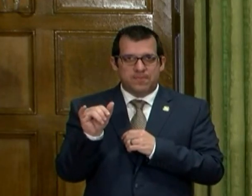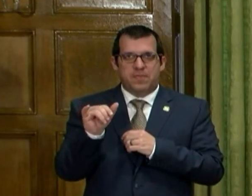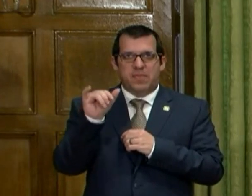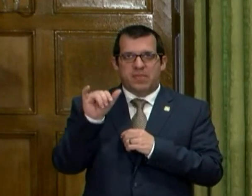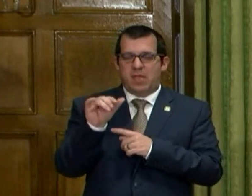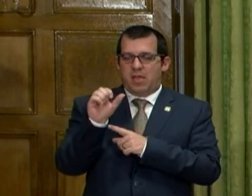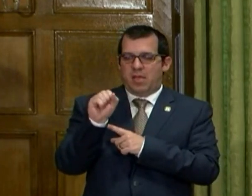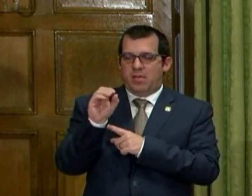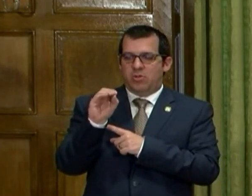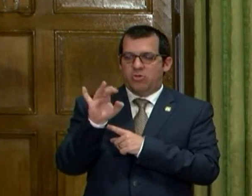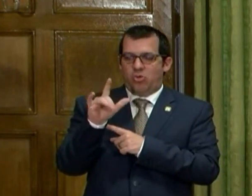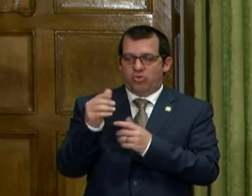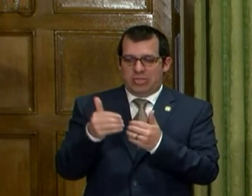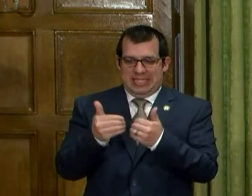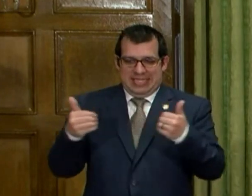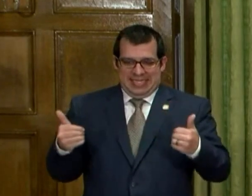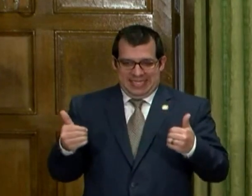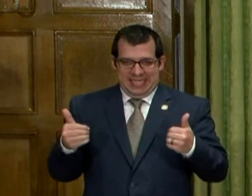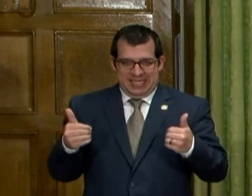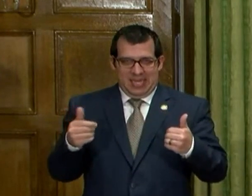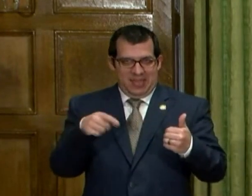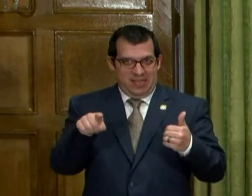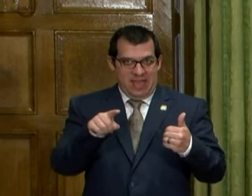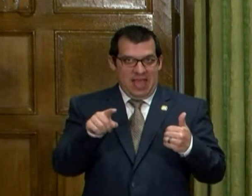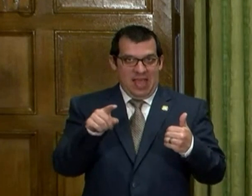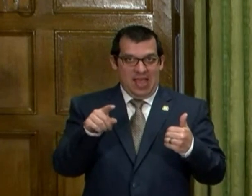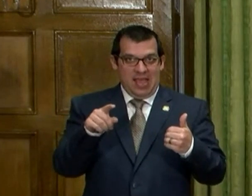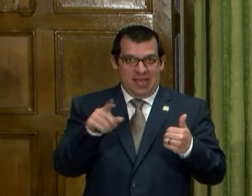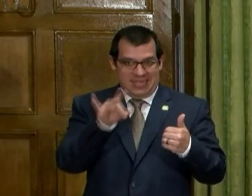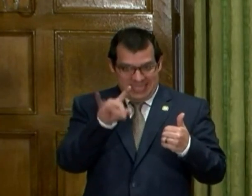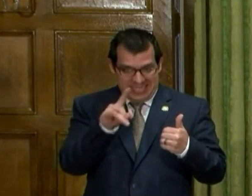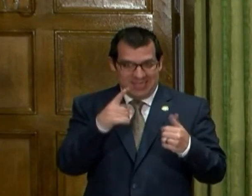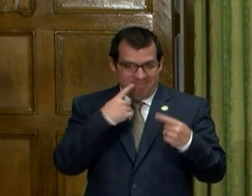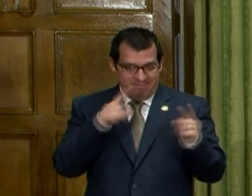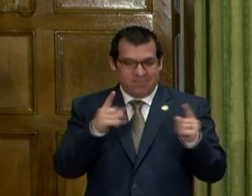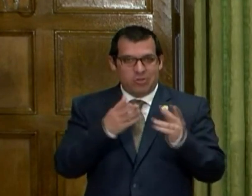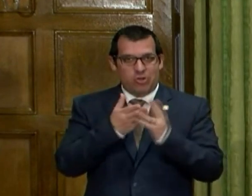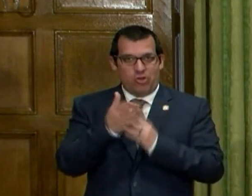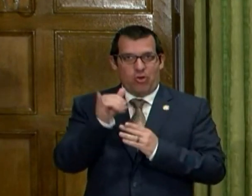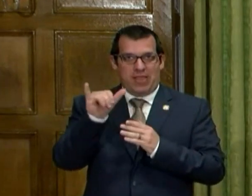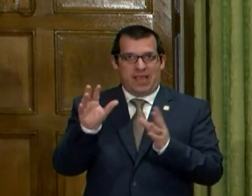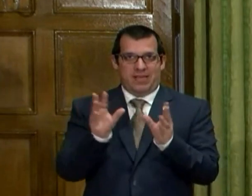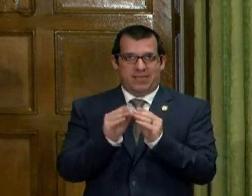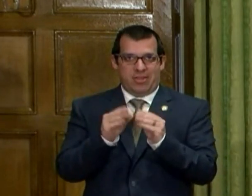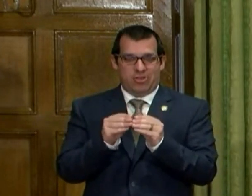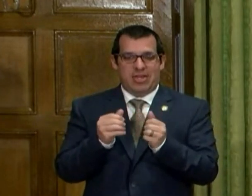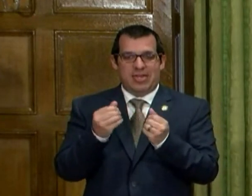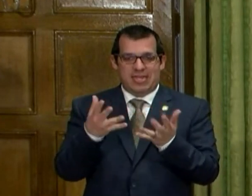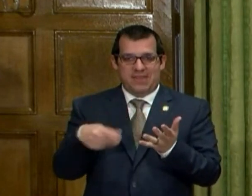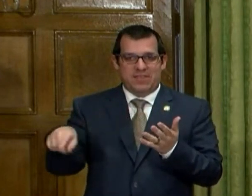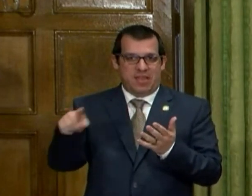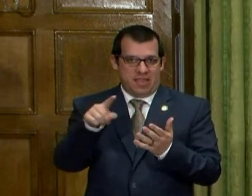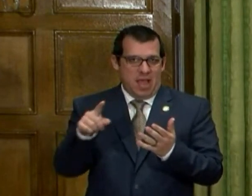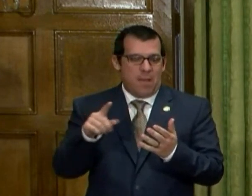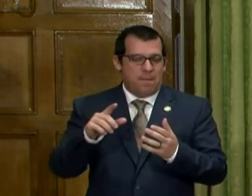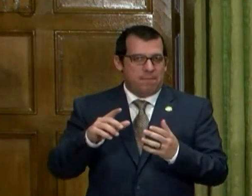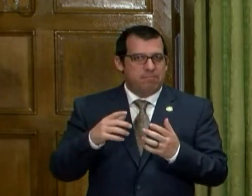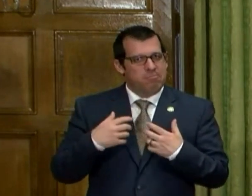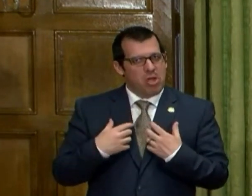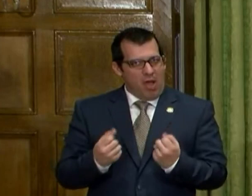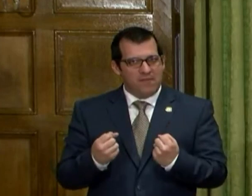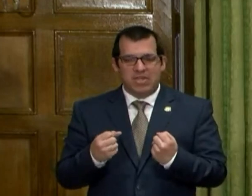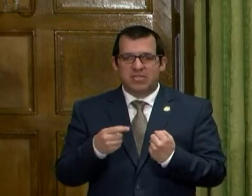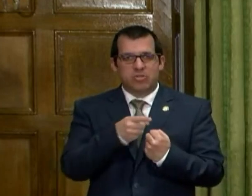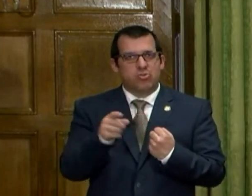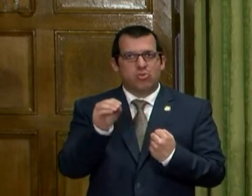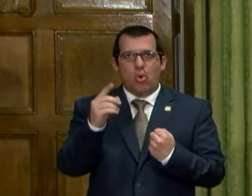social distancing that they accomplished during the session gives the legislators confidence that were